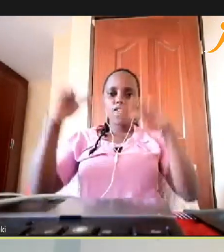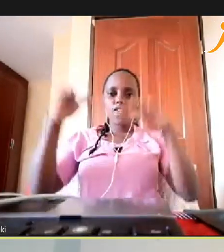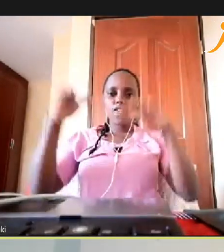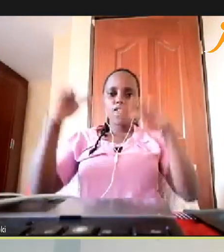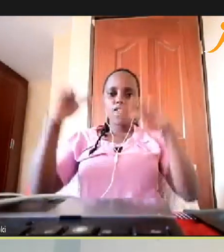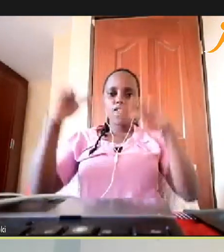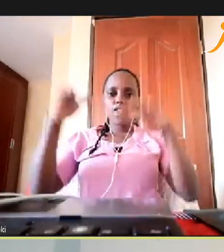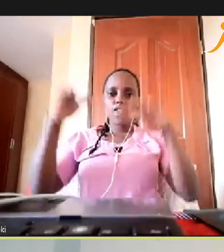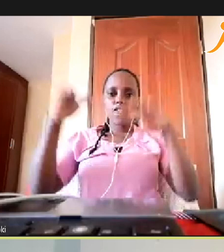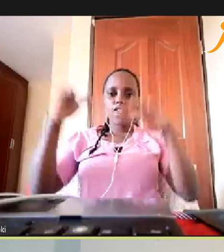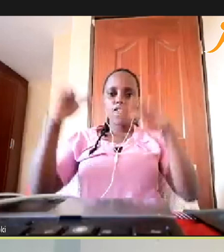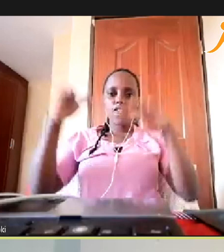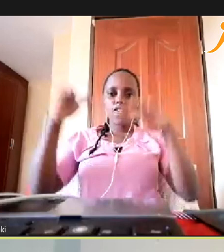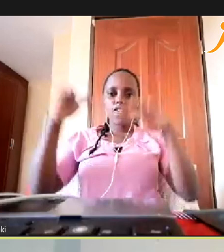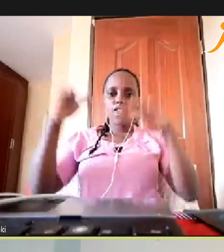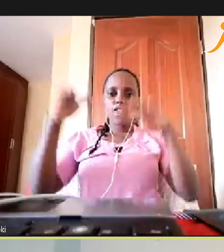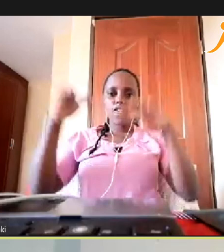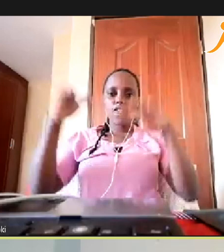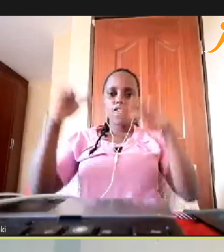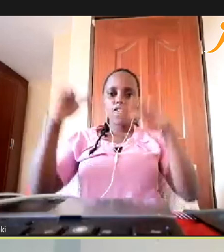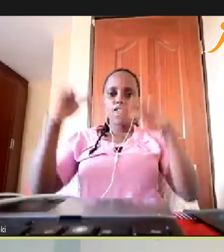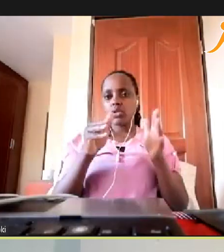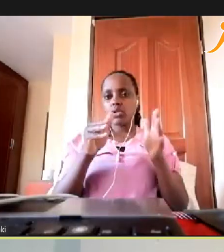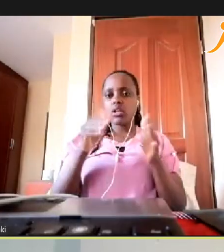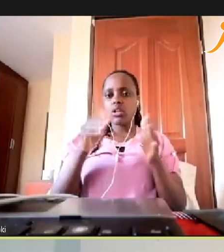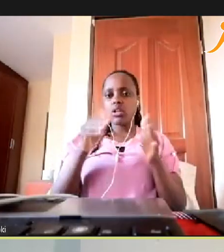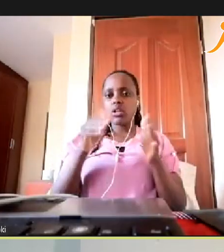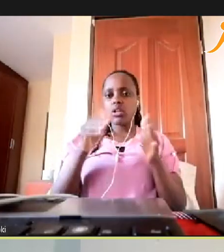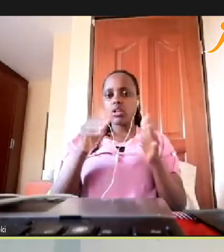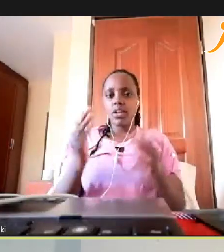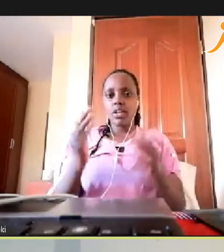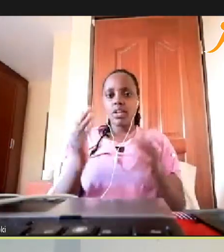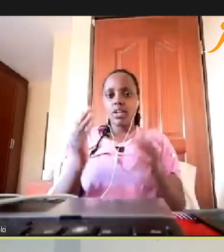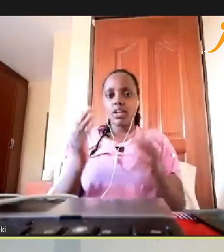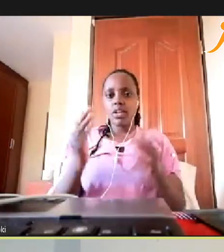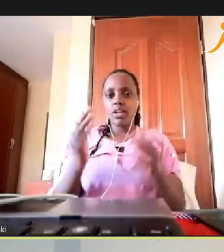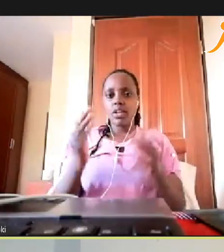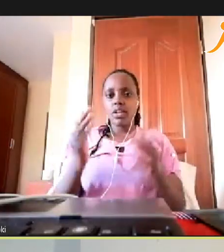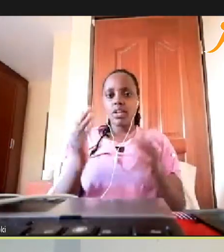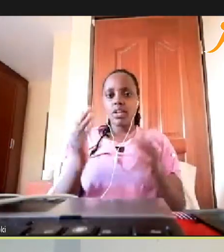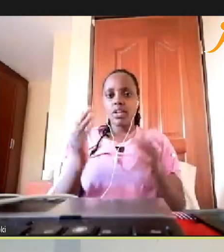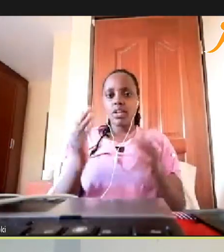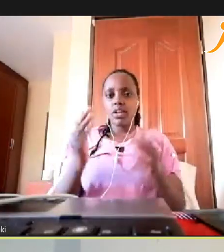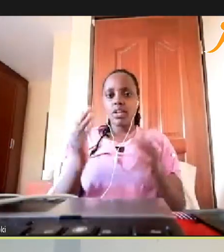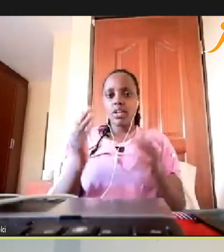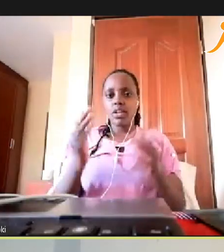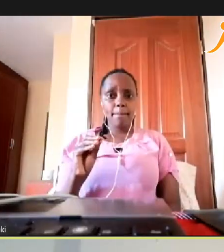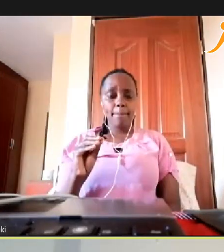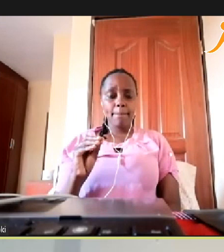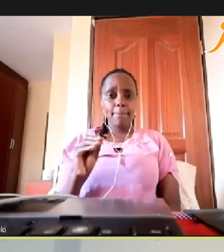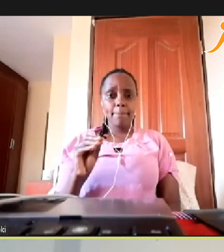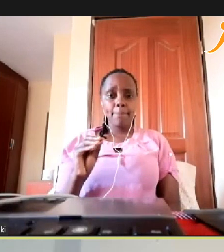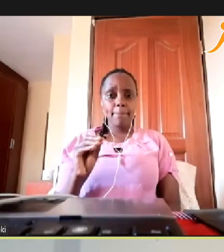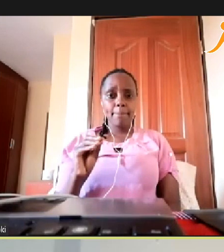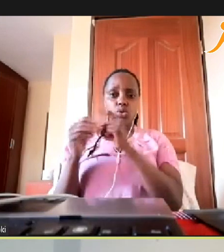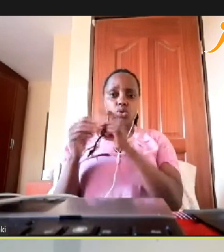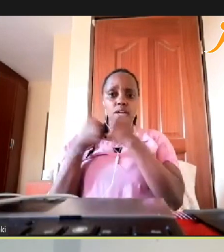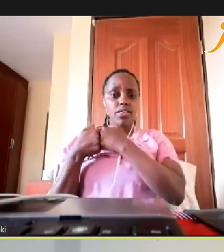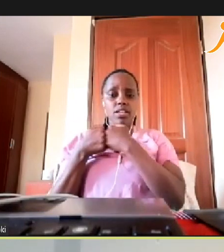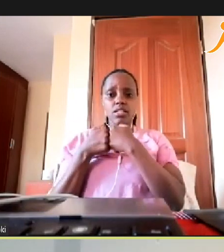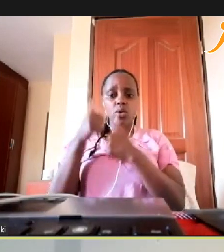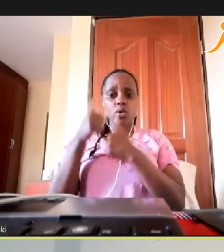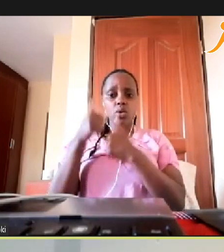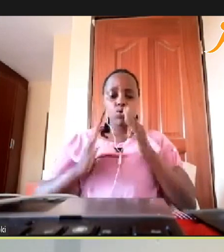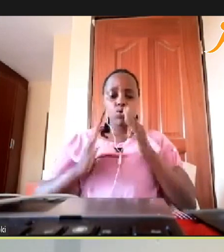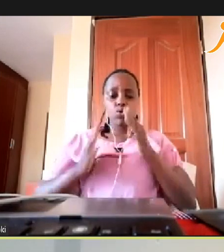an opportunity to know the child rights situation in Africa and the challenges that human